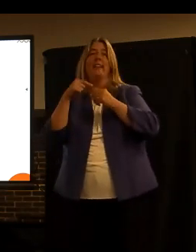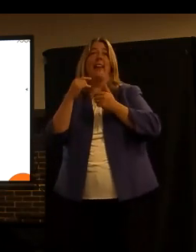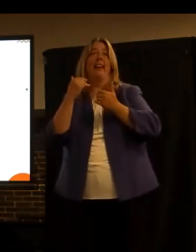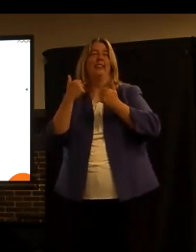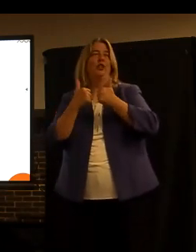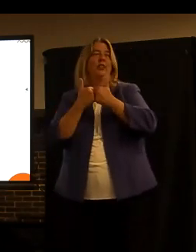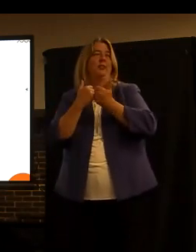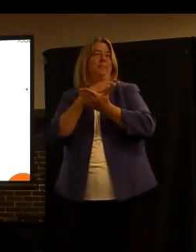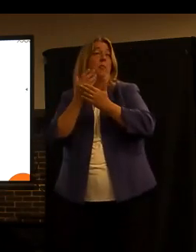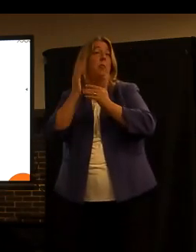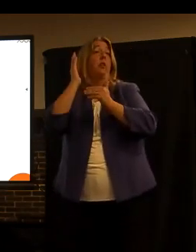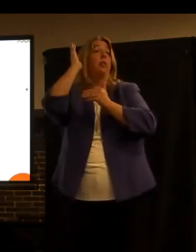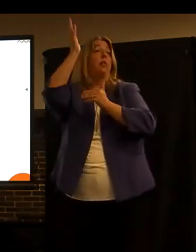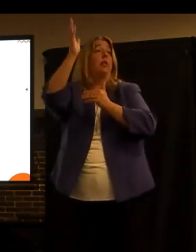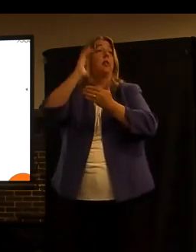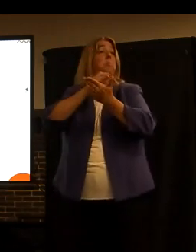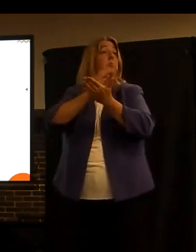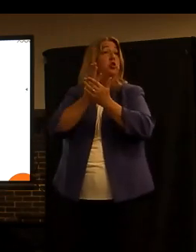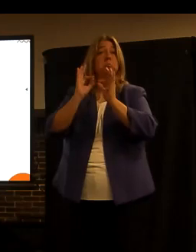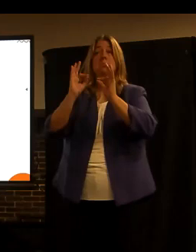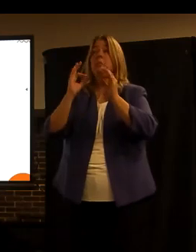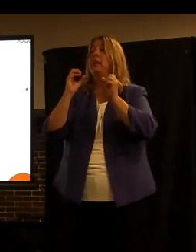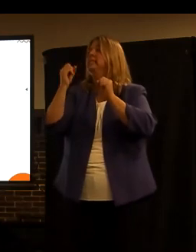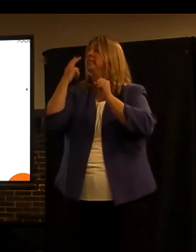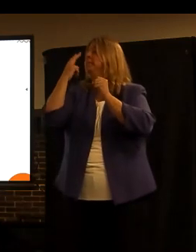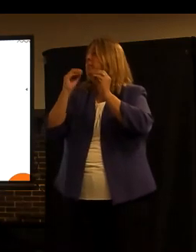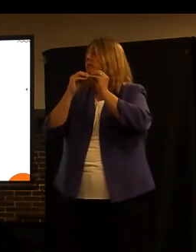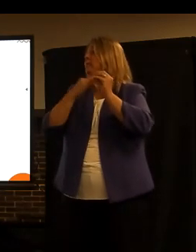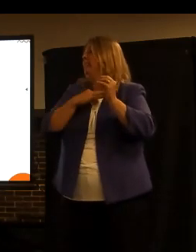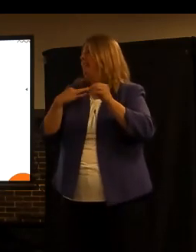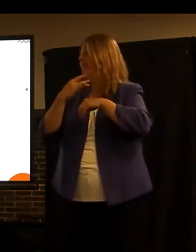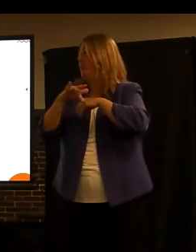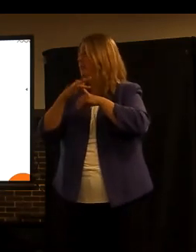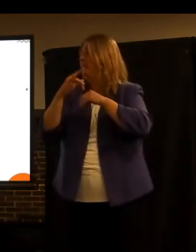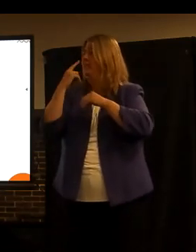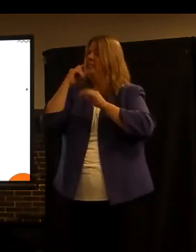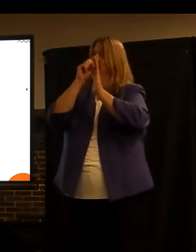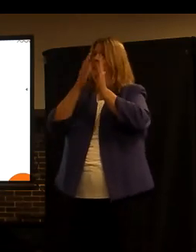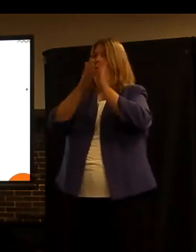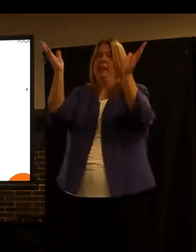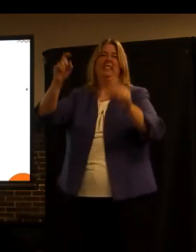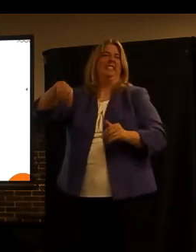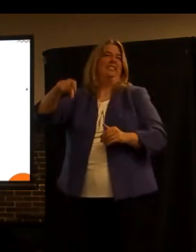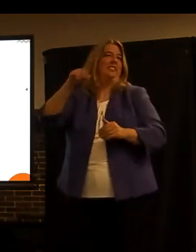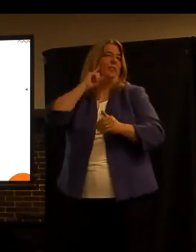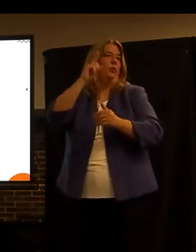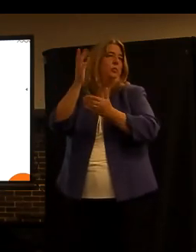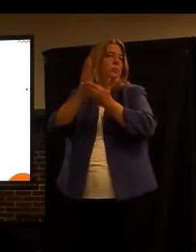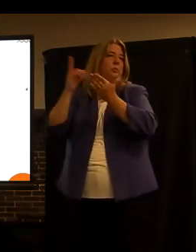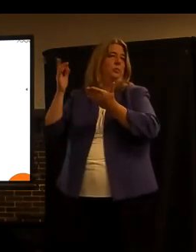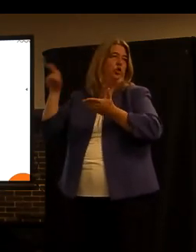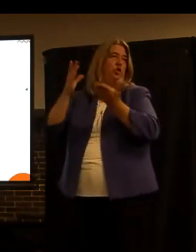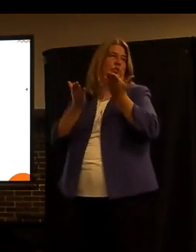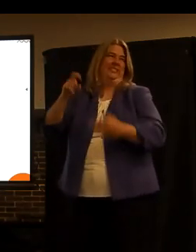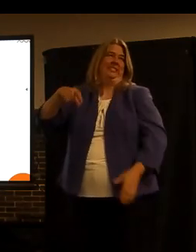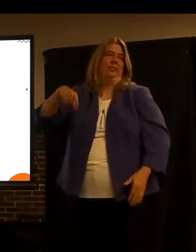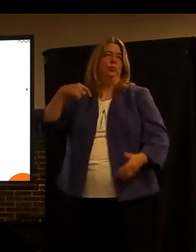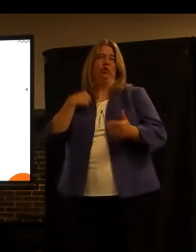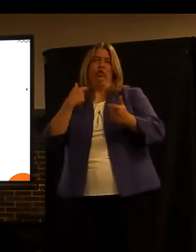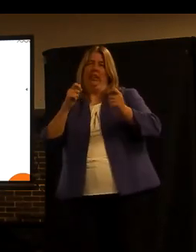sharing our expertise here at the school, but amongst the state. And as budget allows, hopefully we'll be able to